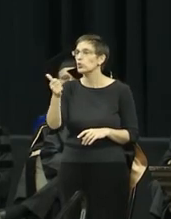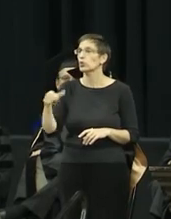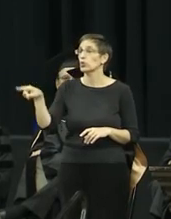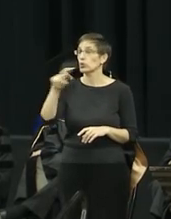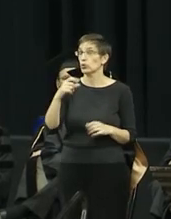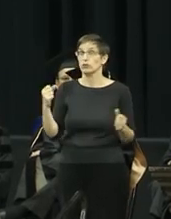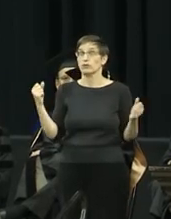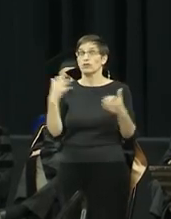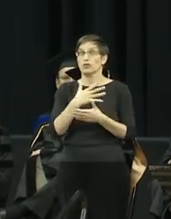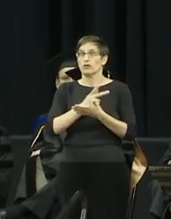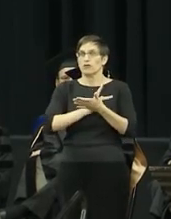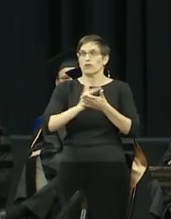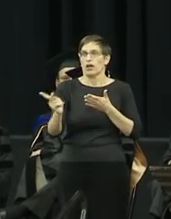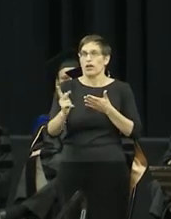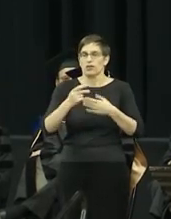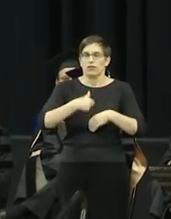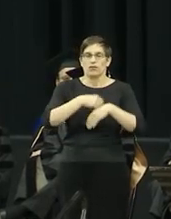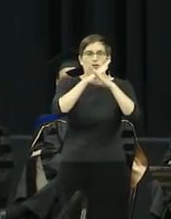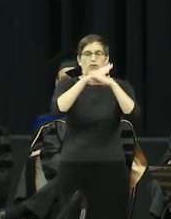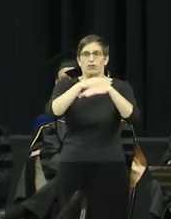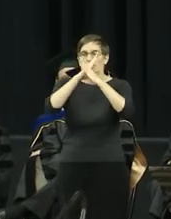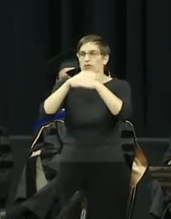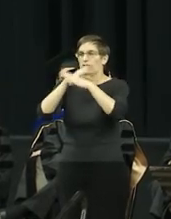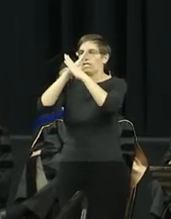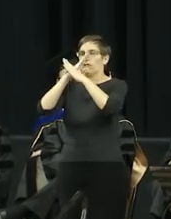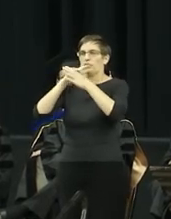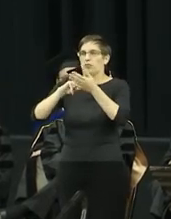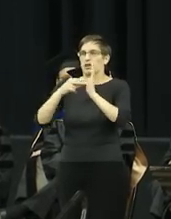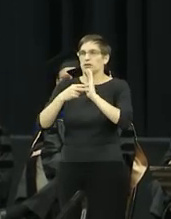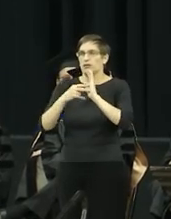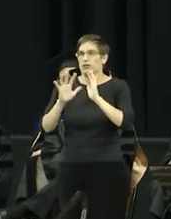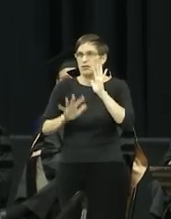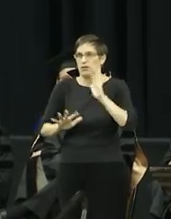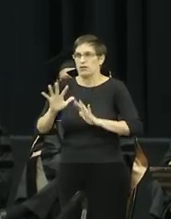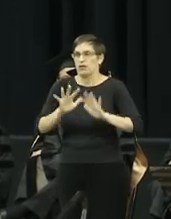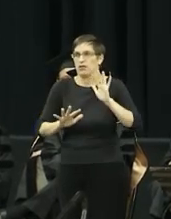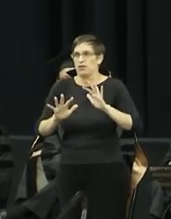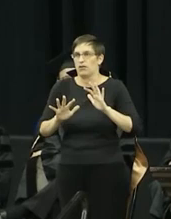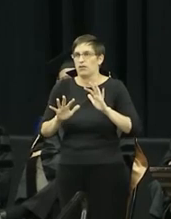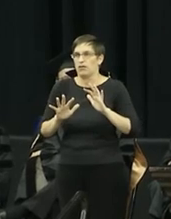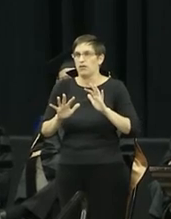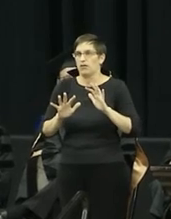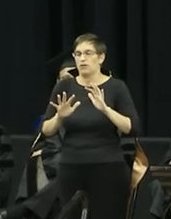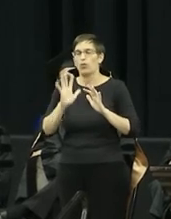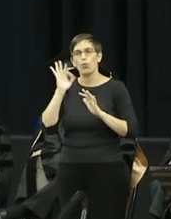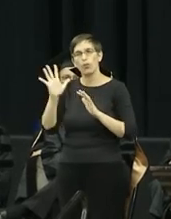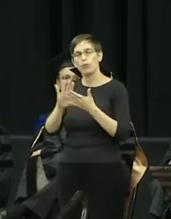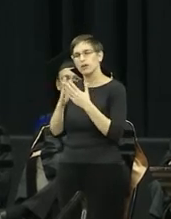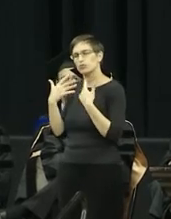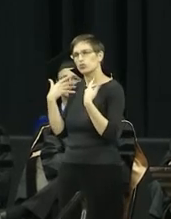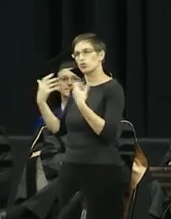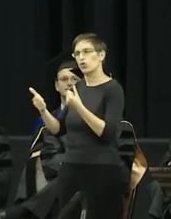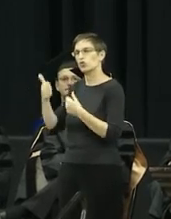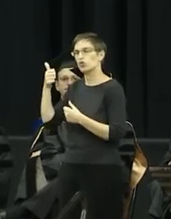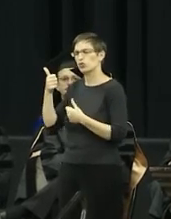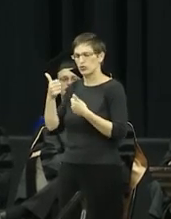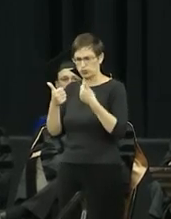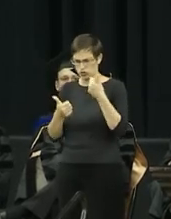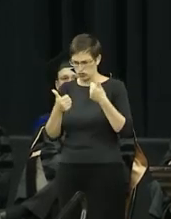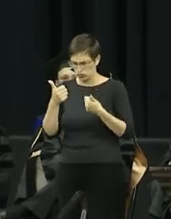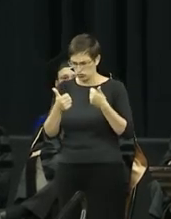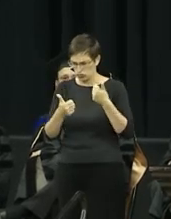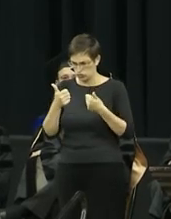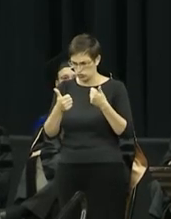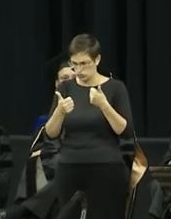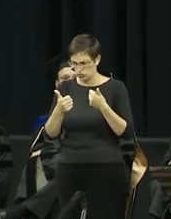failure and the obstacles placed in front of you will make you falter or will make you stronger. As Iowan New